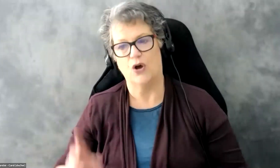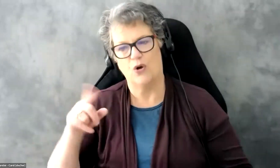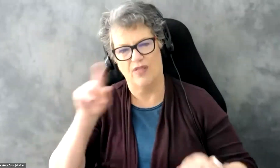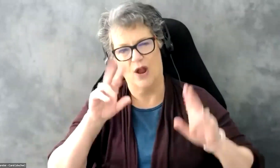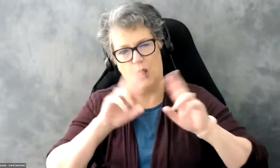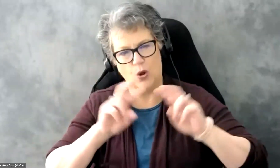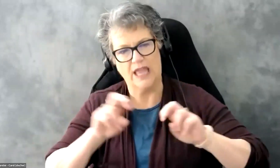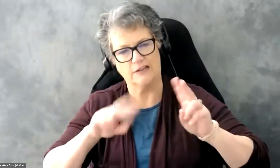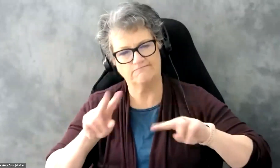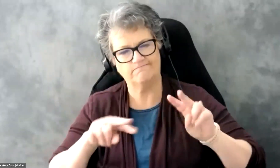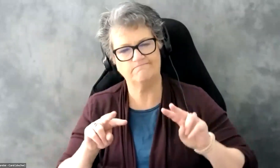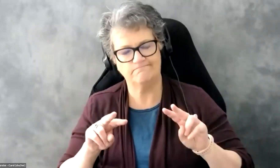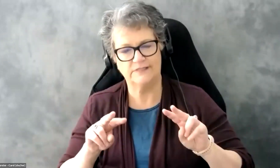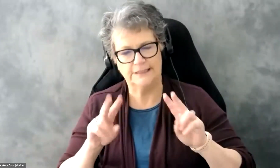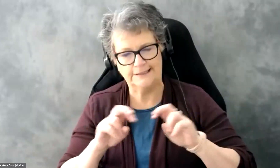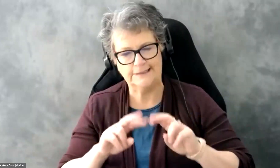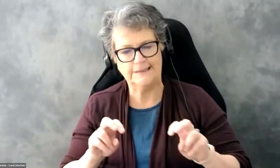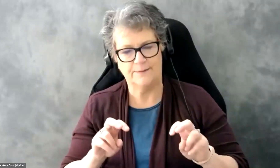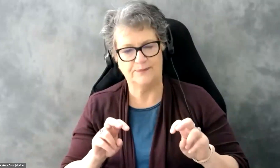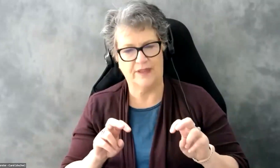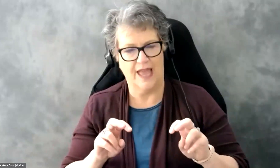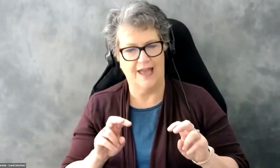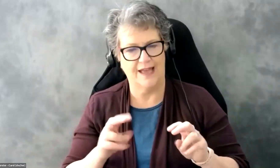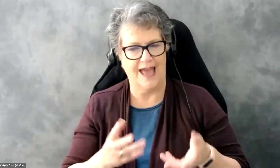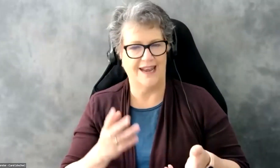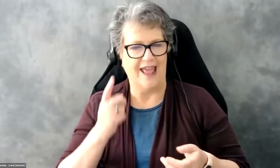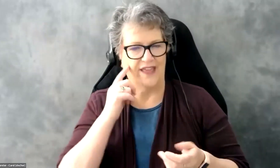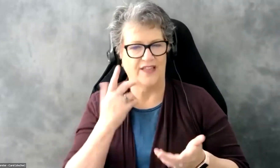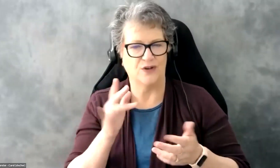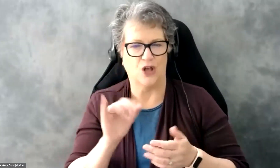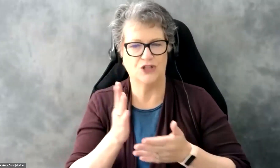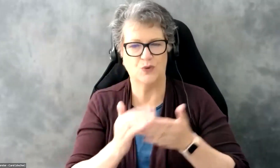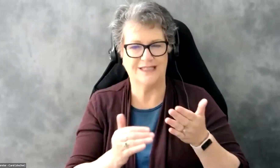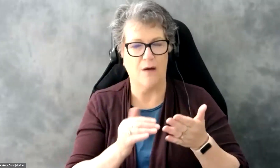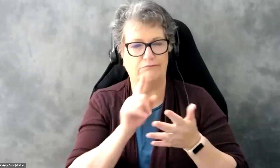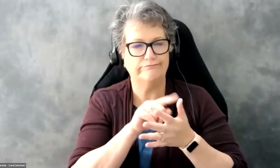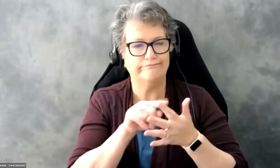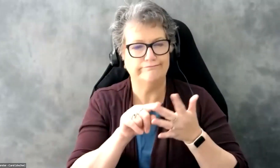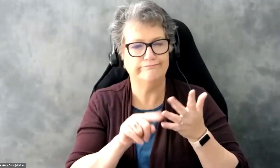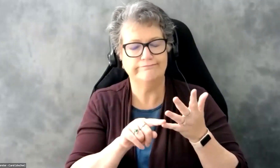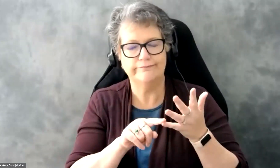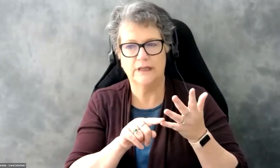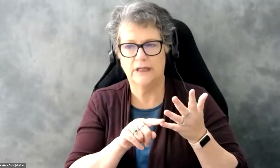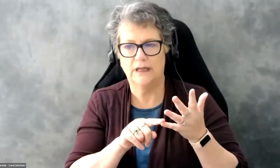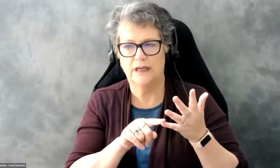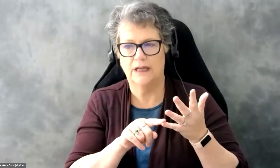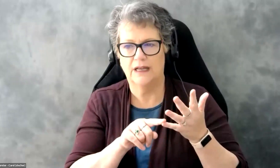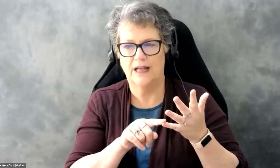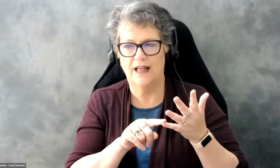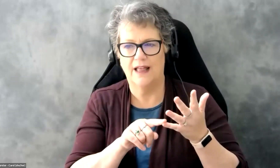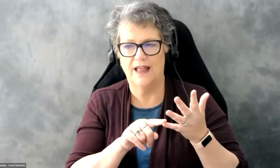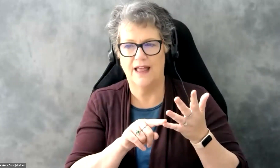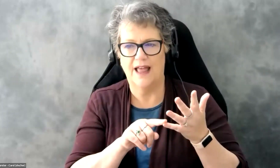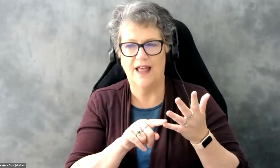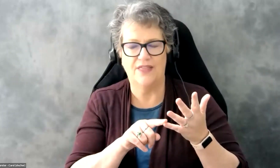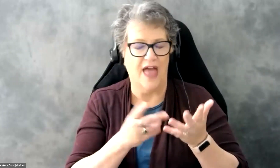at that, and I think there's just some pieces of it that become cumbersome depending on